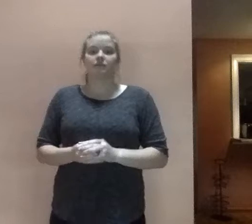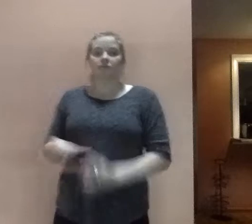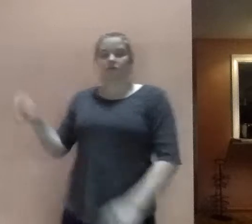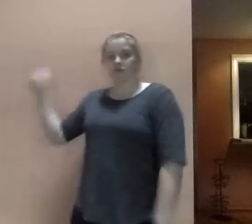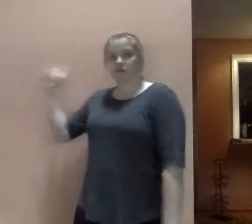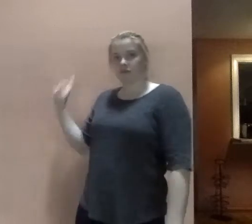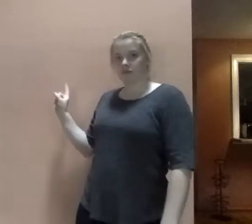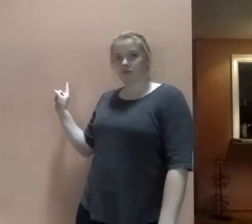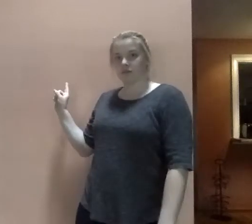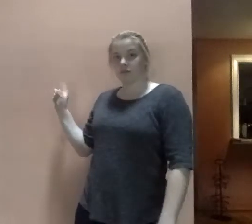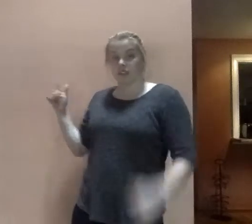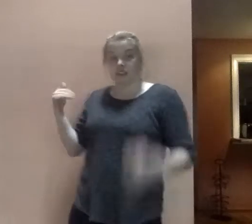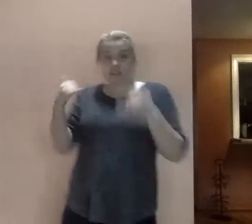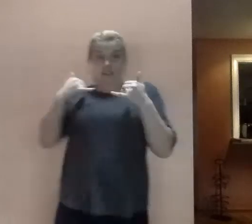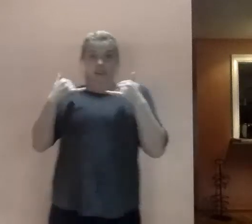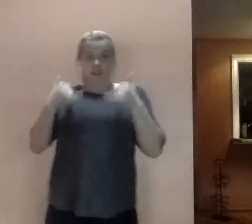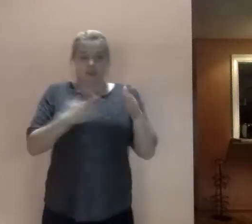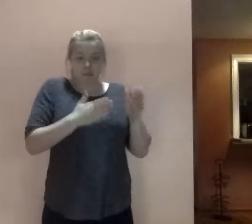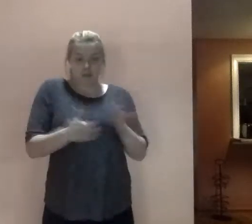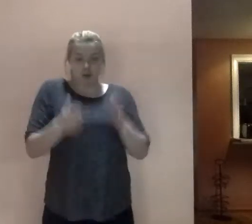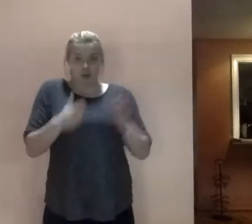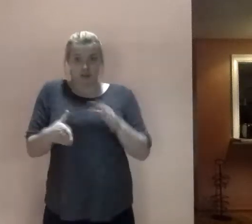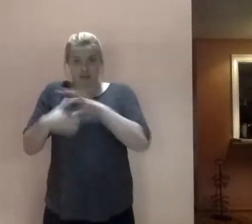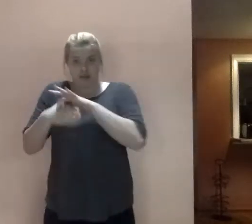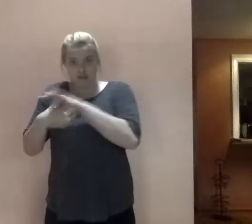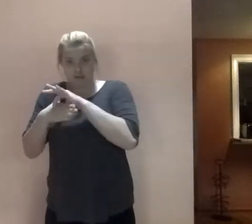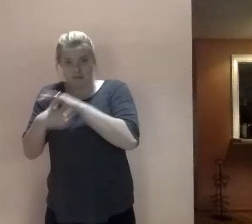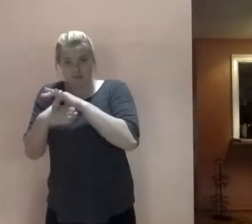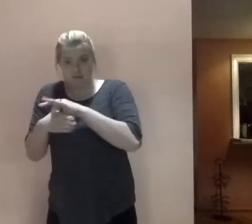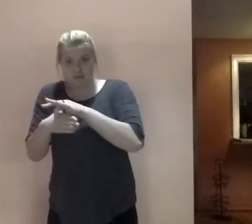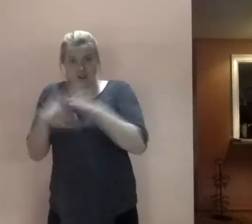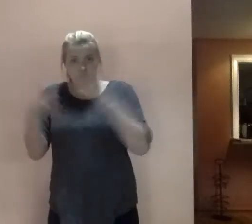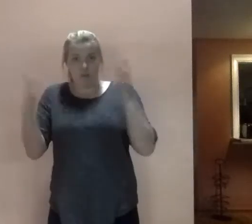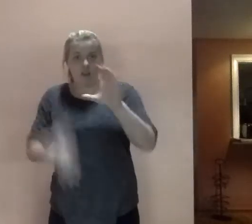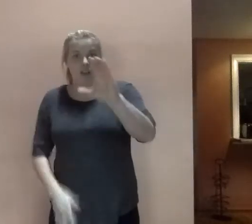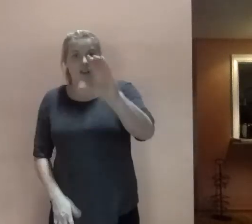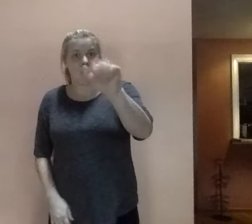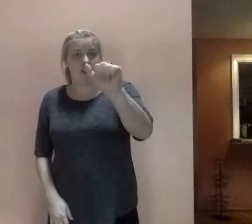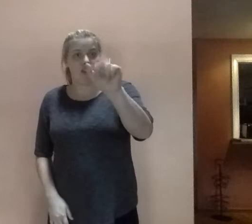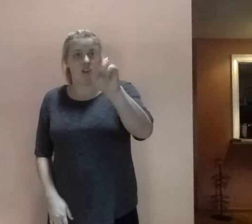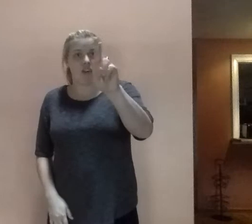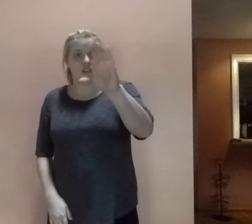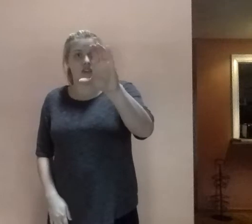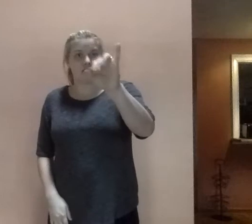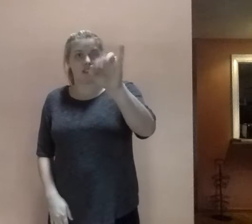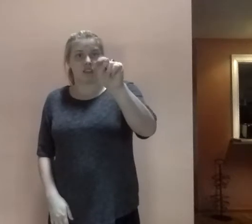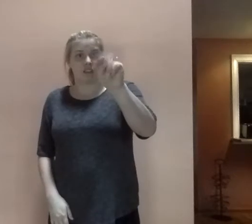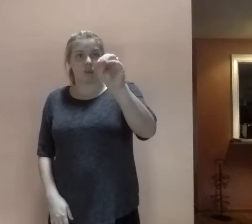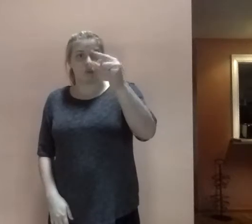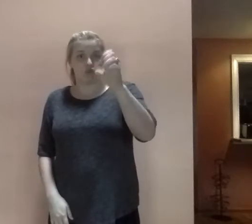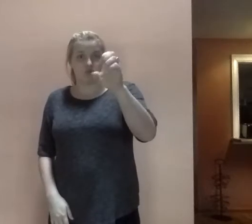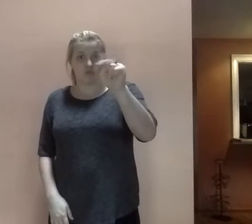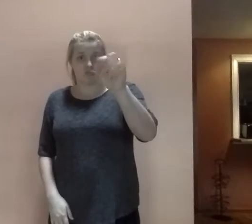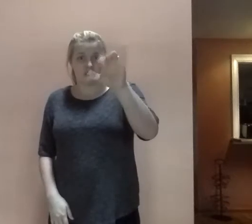classified processed meat such as bacon and sausage as carcinogenic, directly involved in causing cancer in humans.